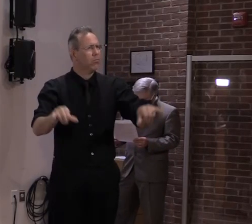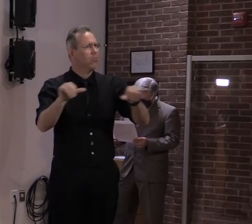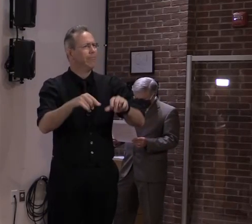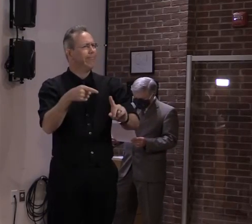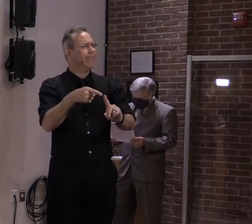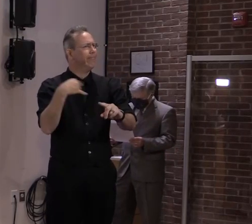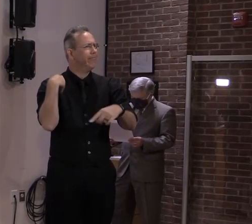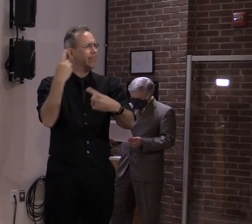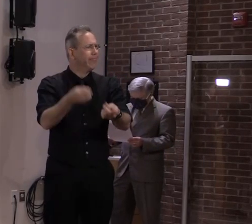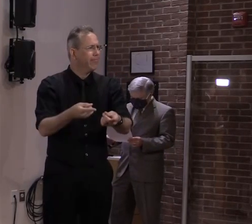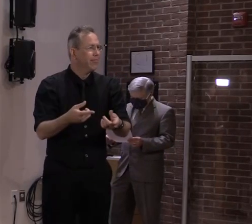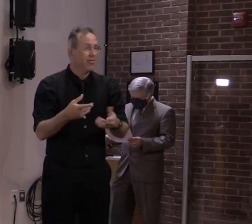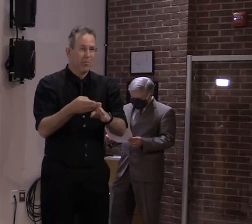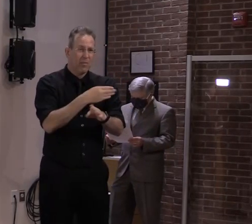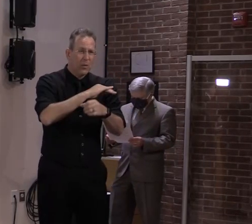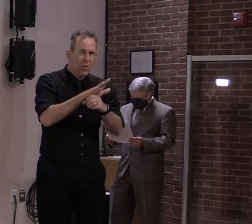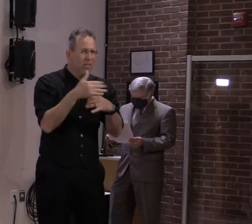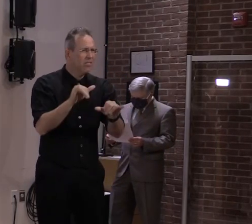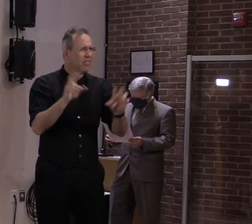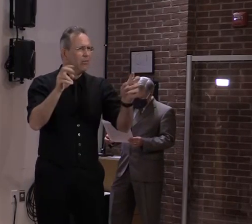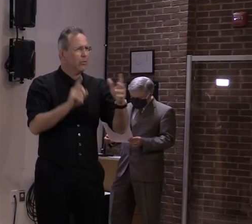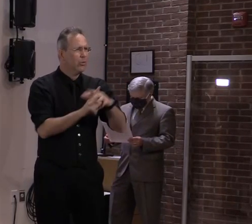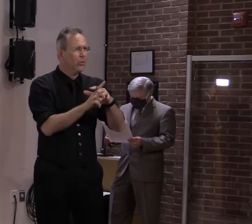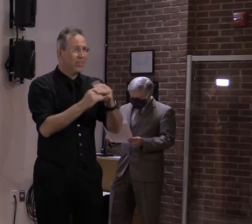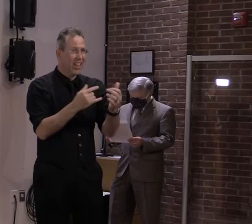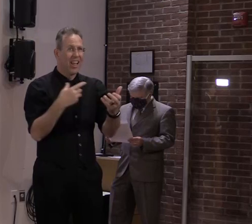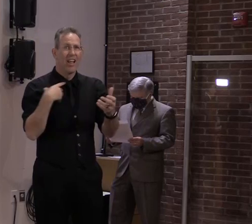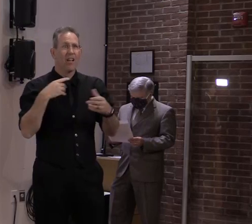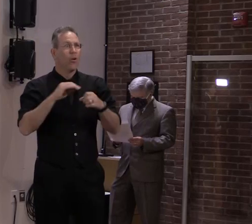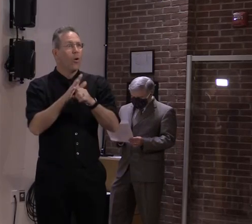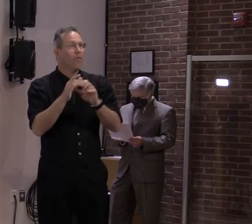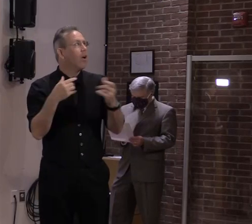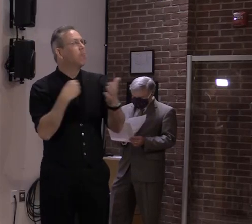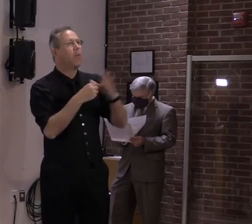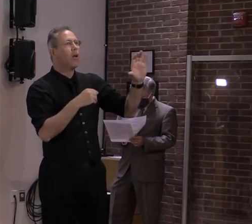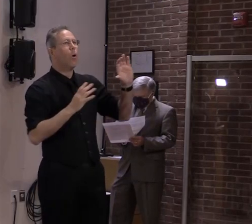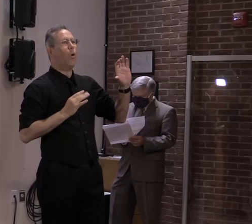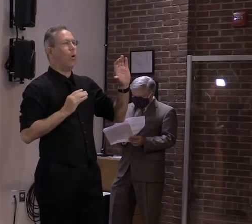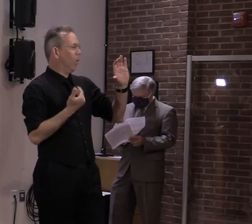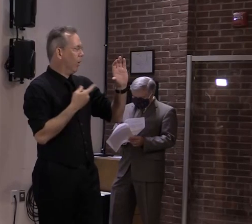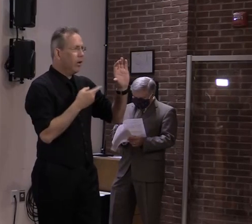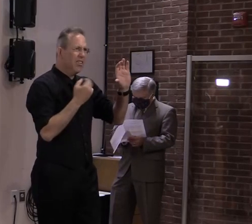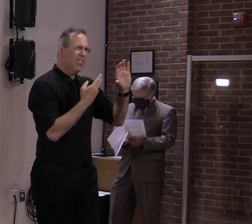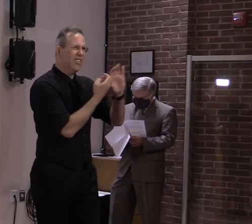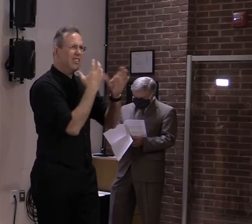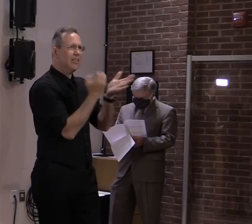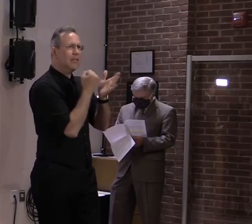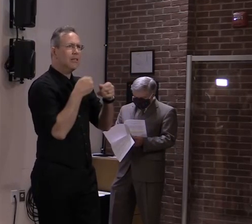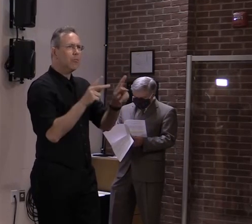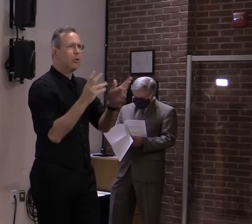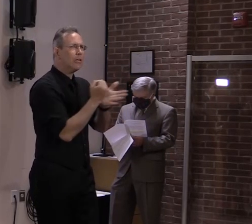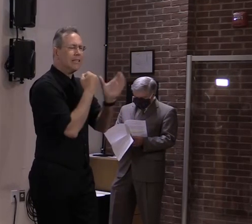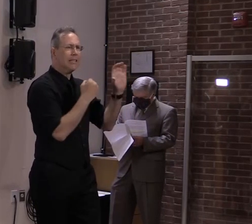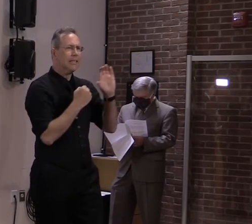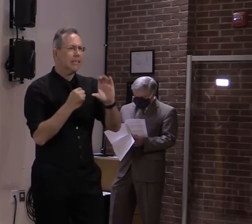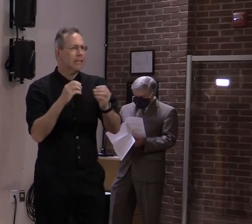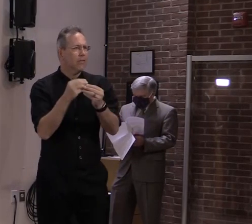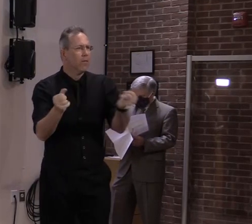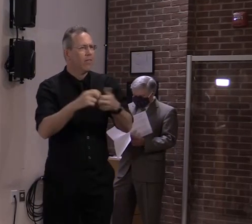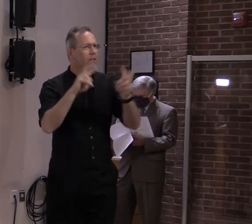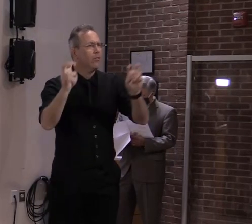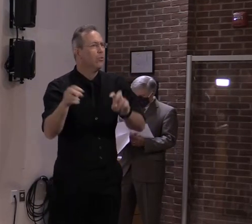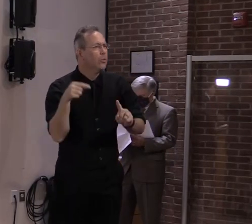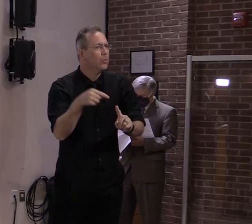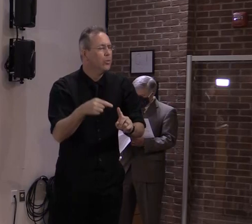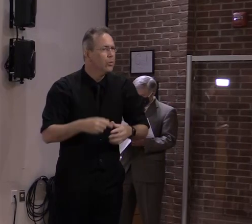opportunity. We have $1 billion here, but it's going to take a bold vision in order to really make the